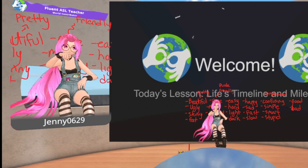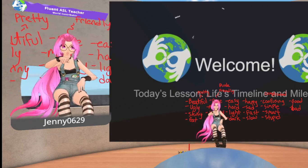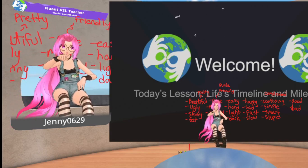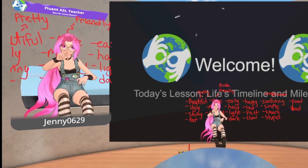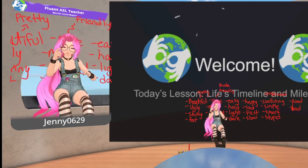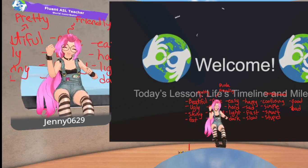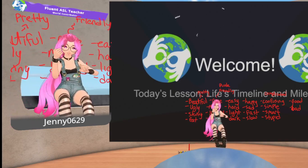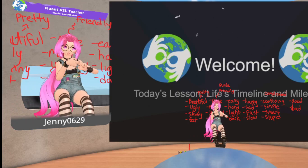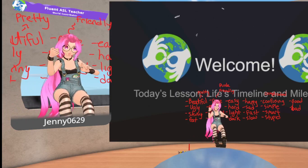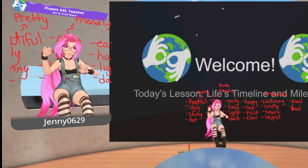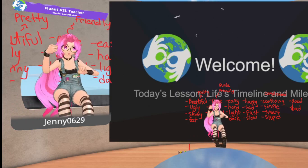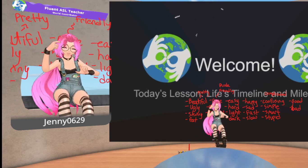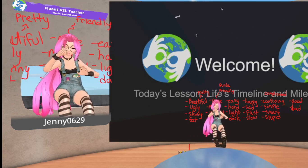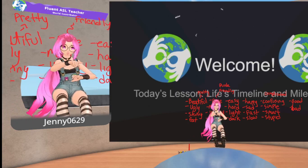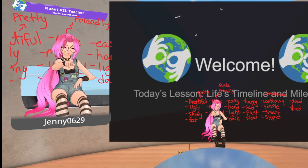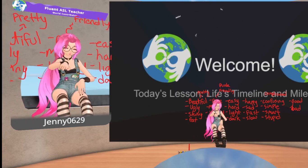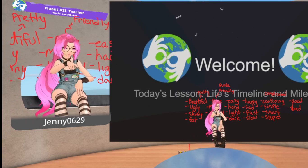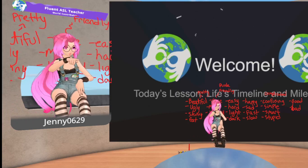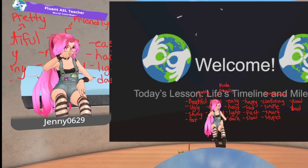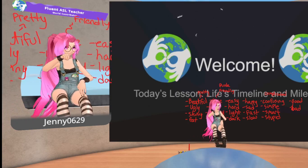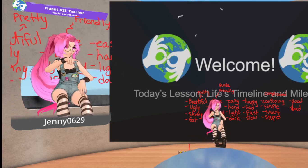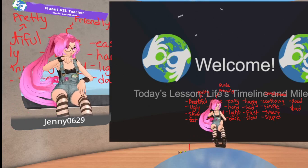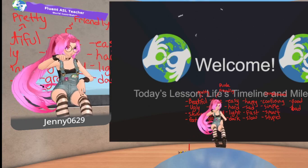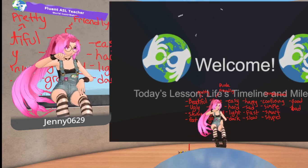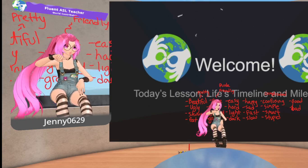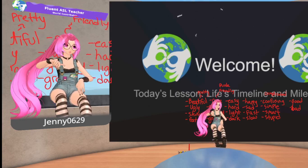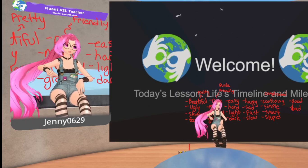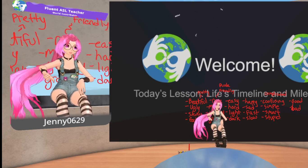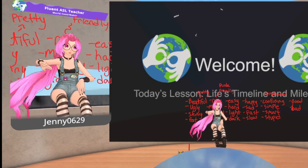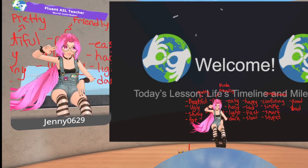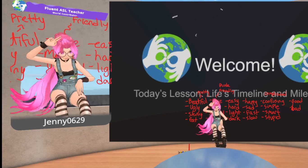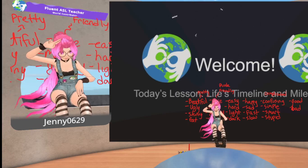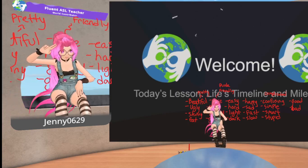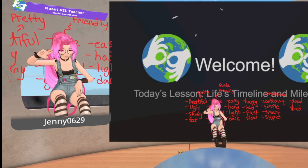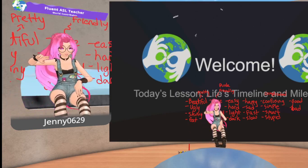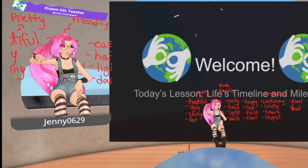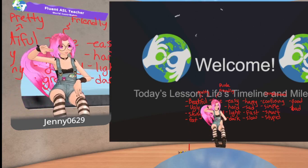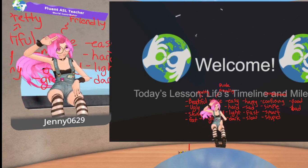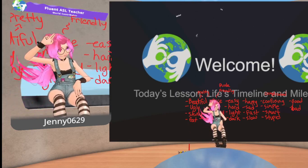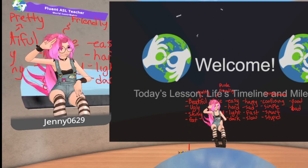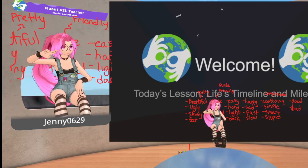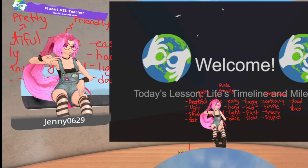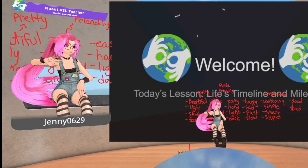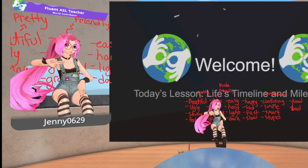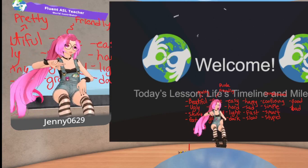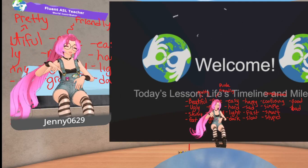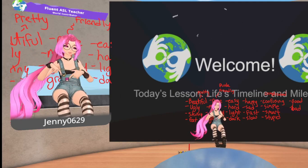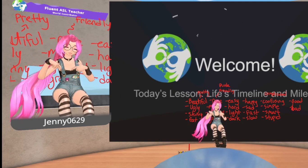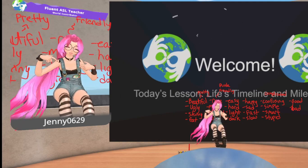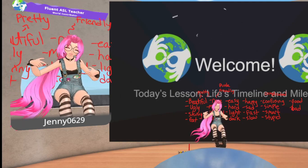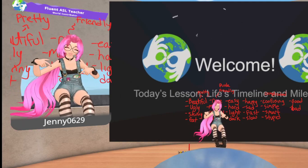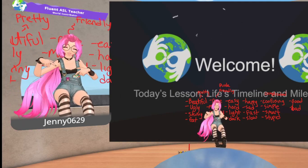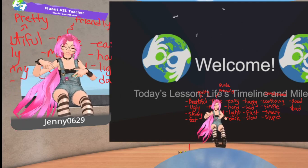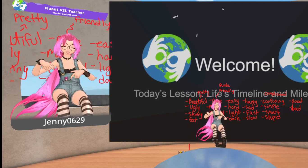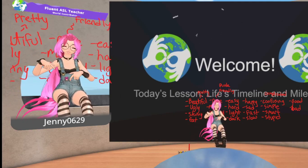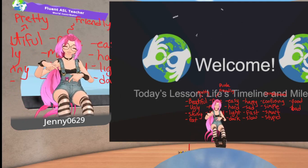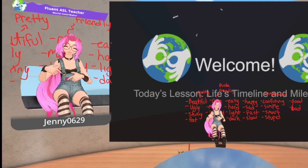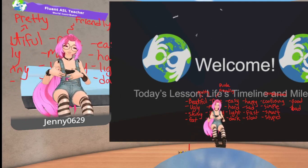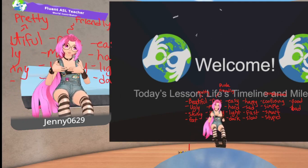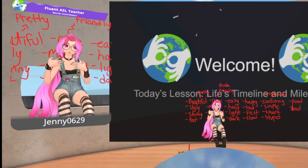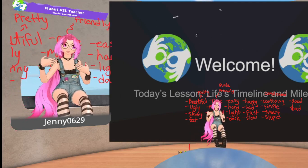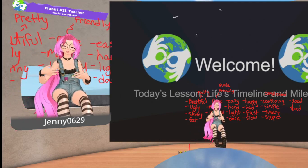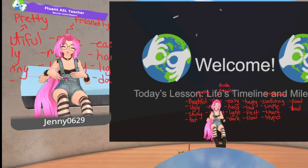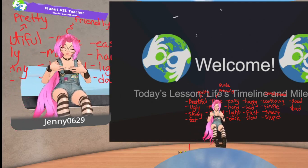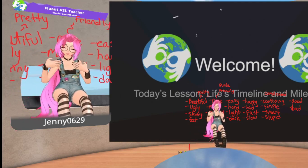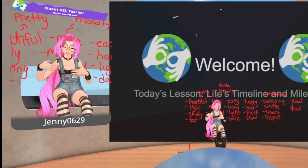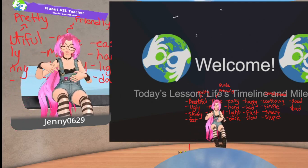careful in VR. Do not hit yourself. Okay, it's easier to do in VR, but you can exaggerate. If something is more intensely stupid,